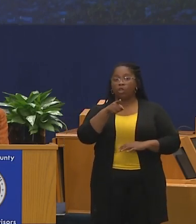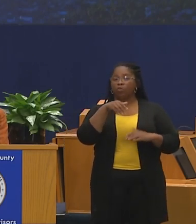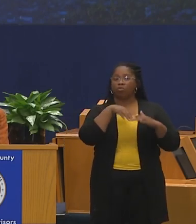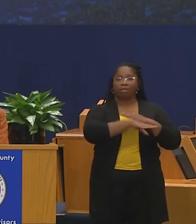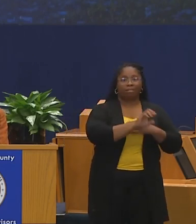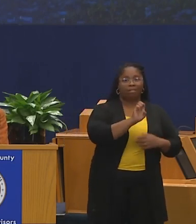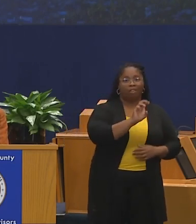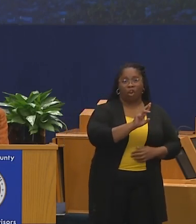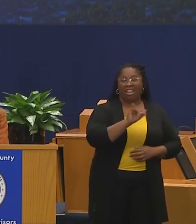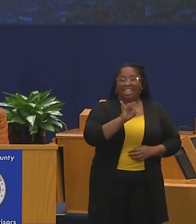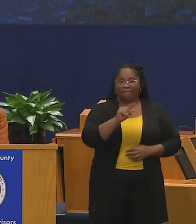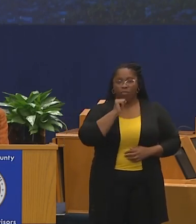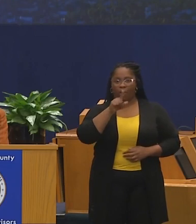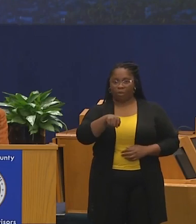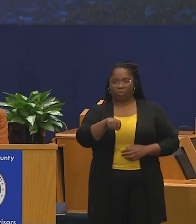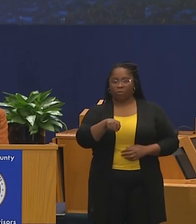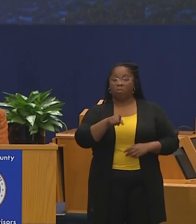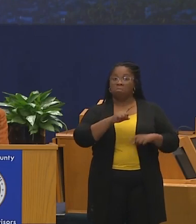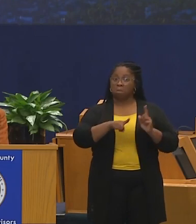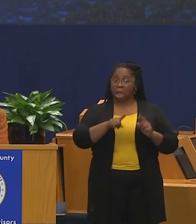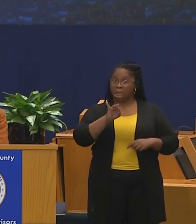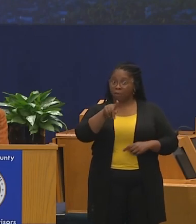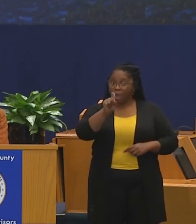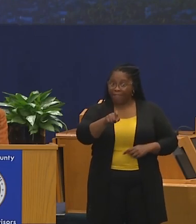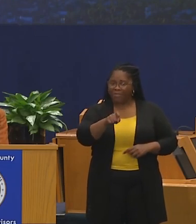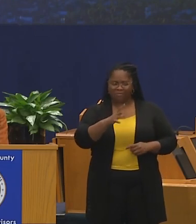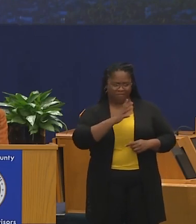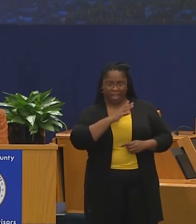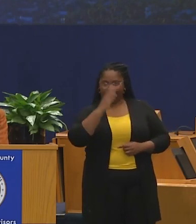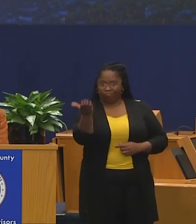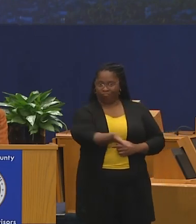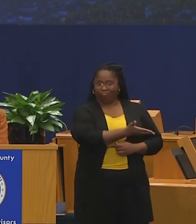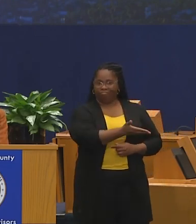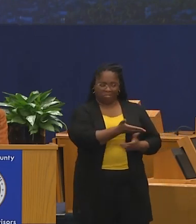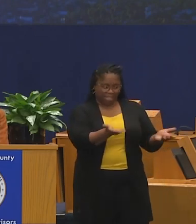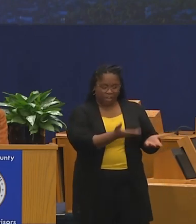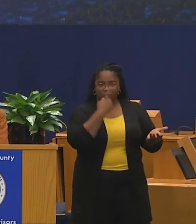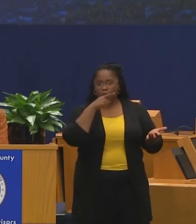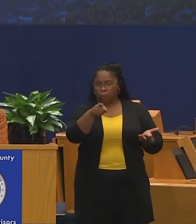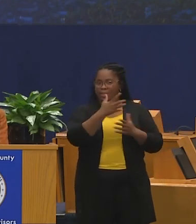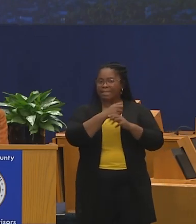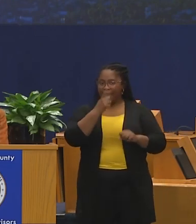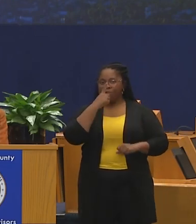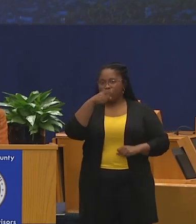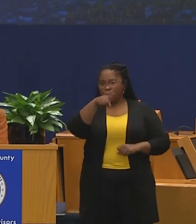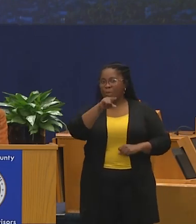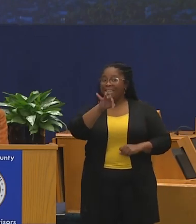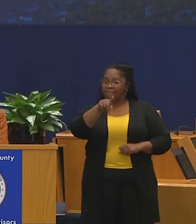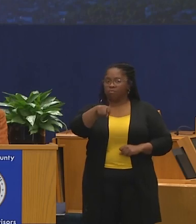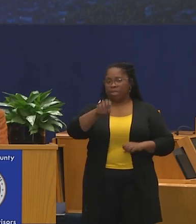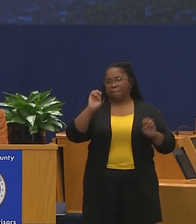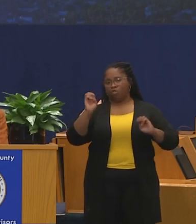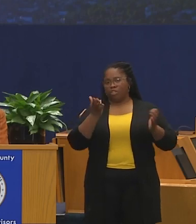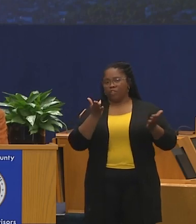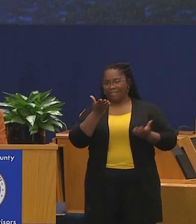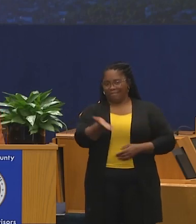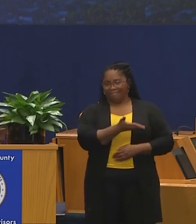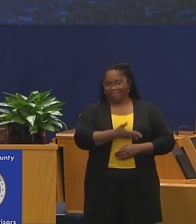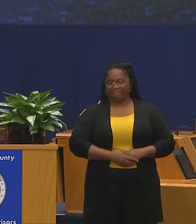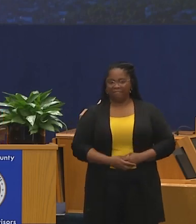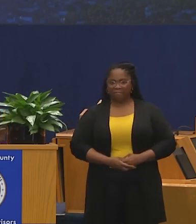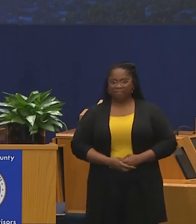need it, we do want you to use it, and it is there for you, and it is safe to use if you are in need of emergency services. Thank